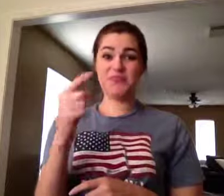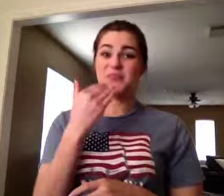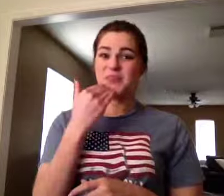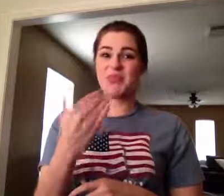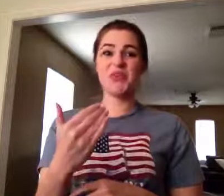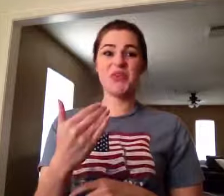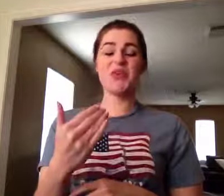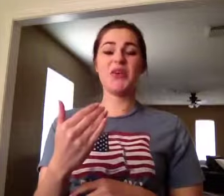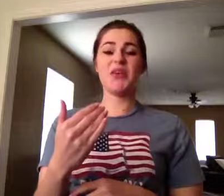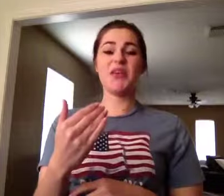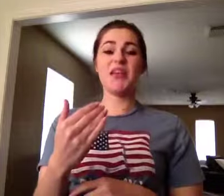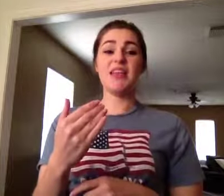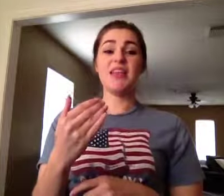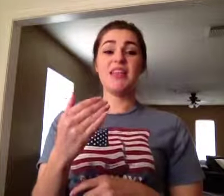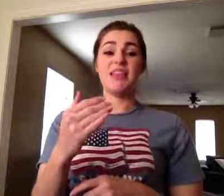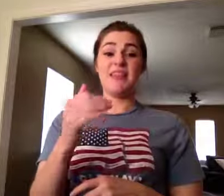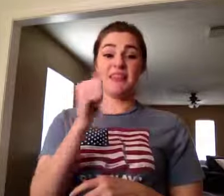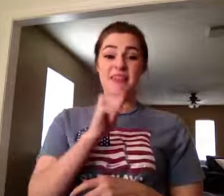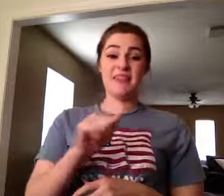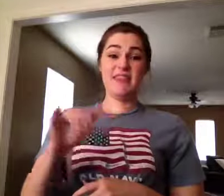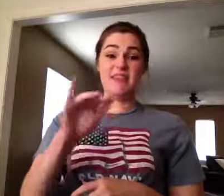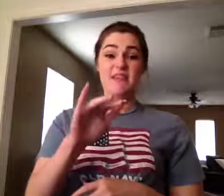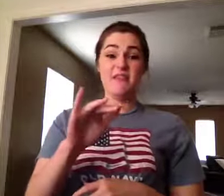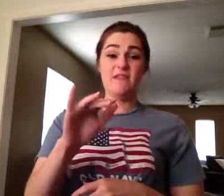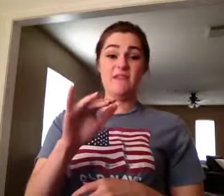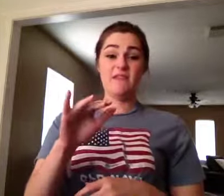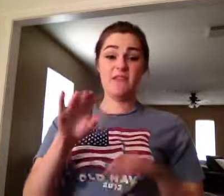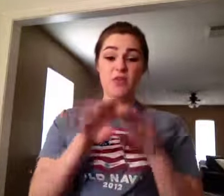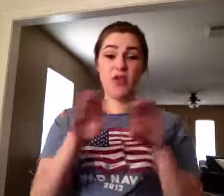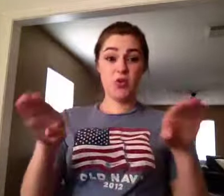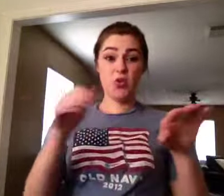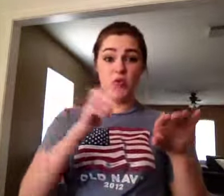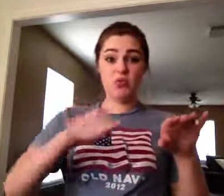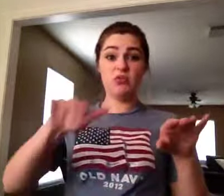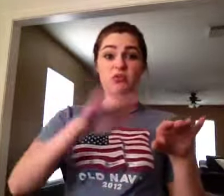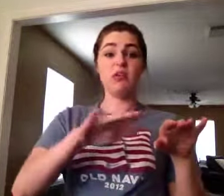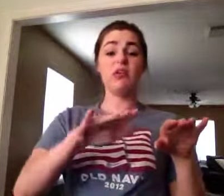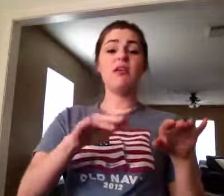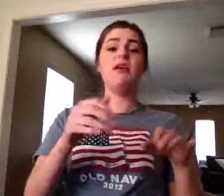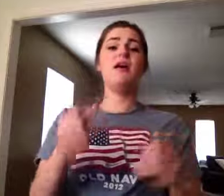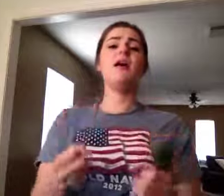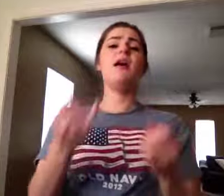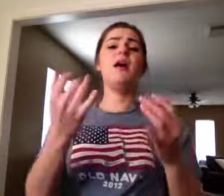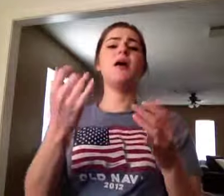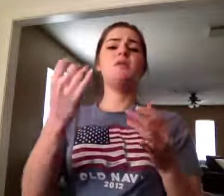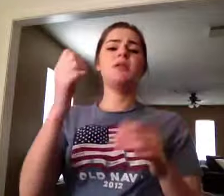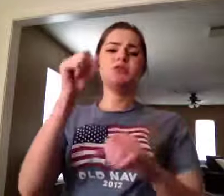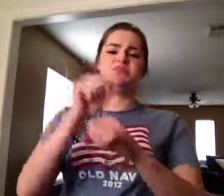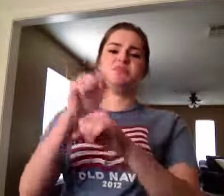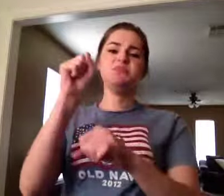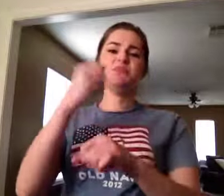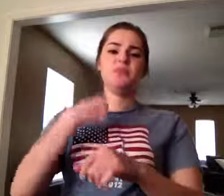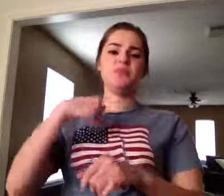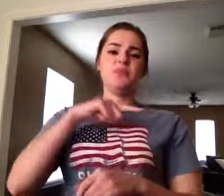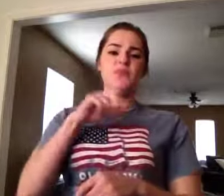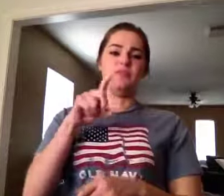know exactly how much cement to buy. Who can tell me how to do this? This one's super easy, isn't